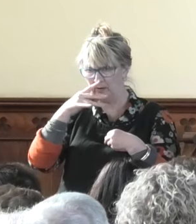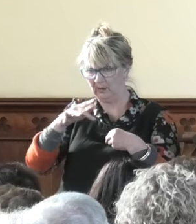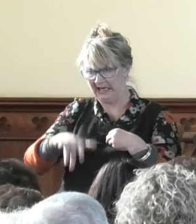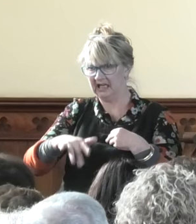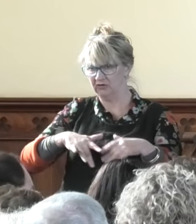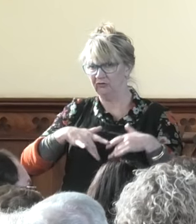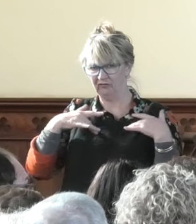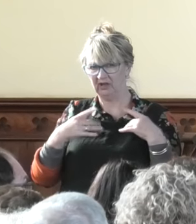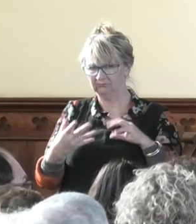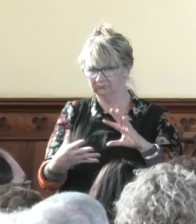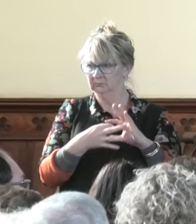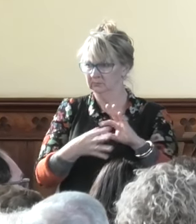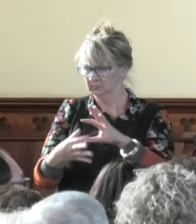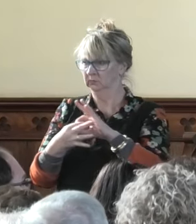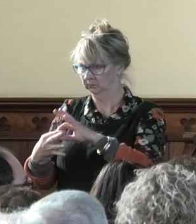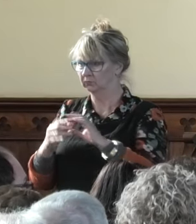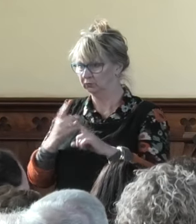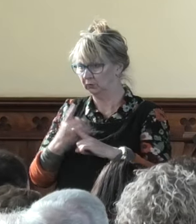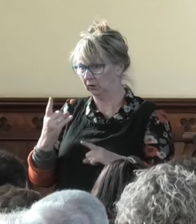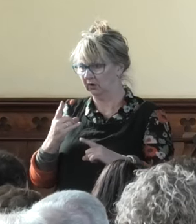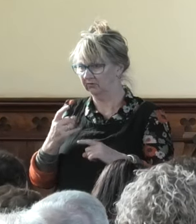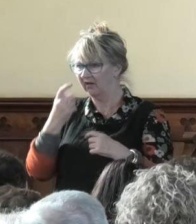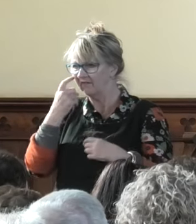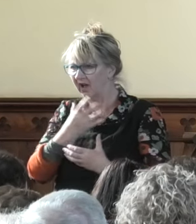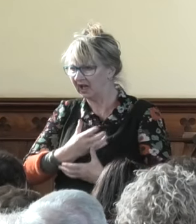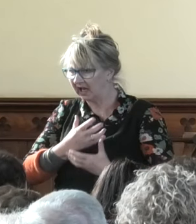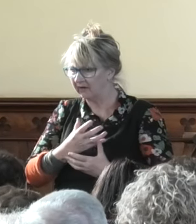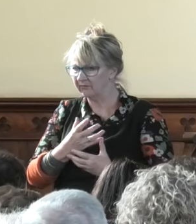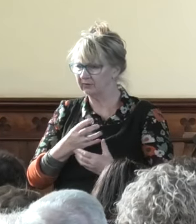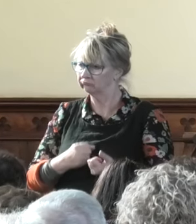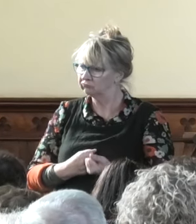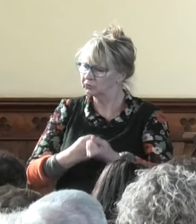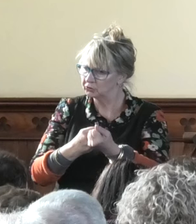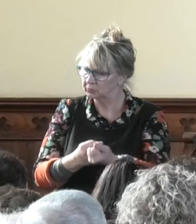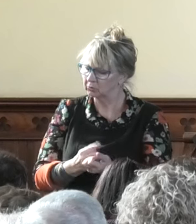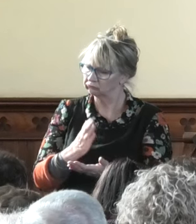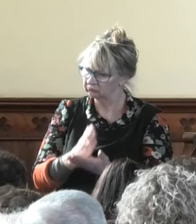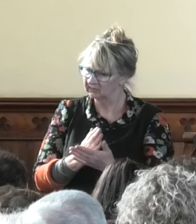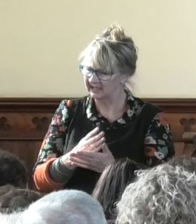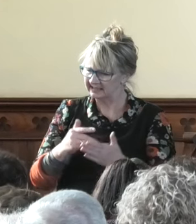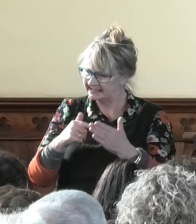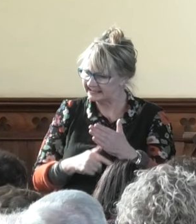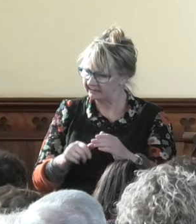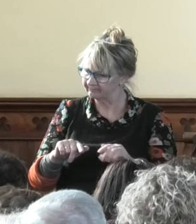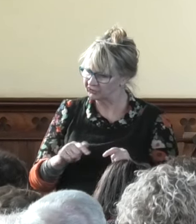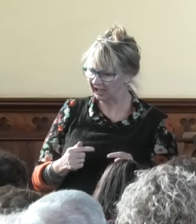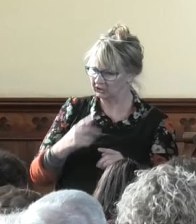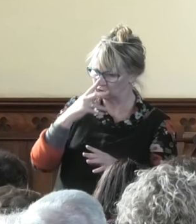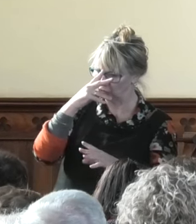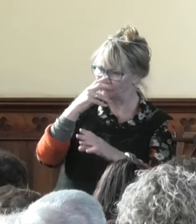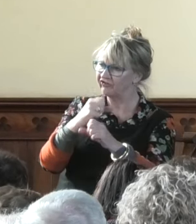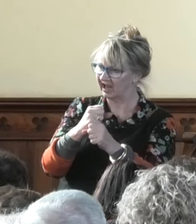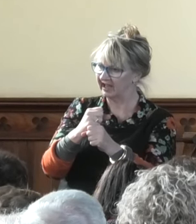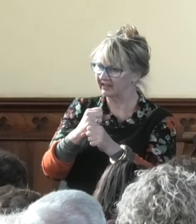today, and that we might find comfort, assurance, and a deep challenge to faith in the testimony of